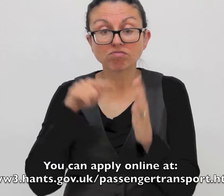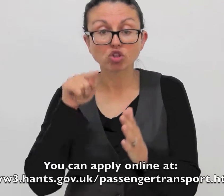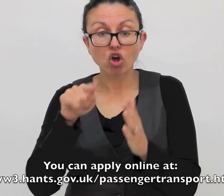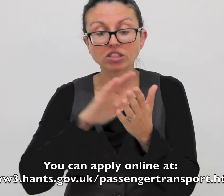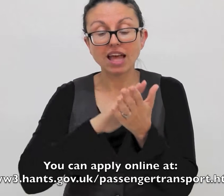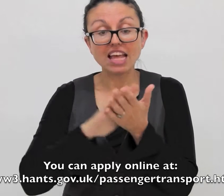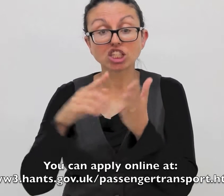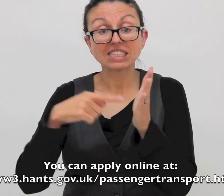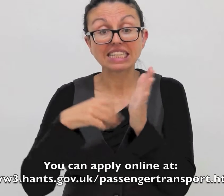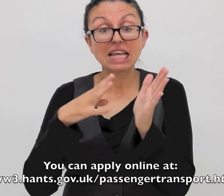www.hants.gov.uk/passengertransport.h.